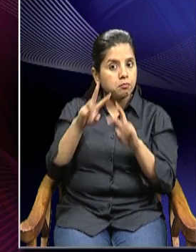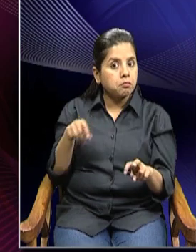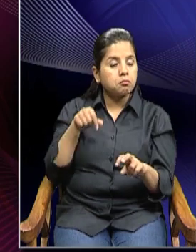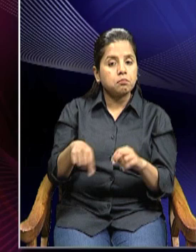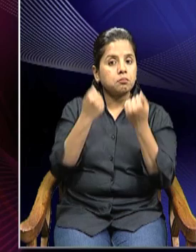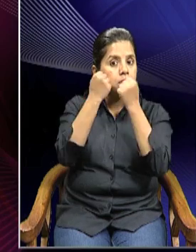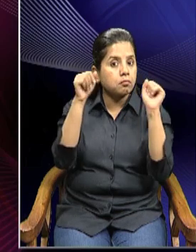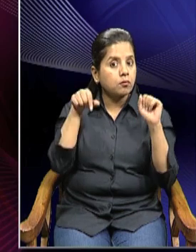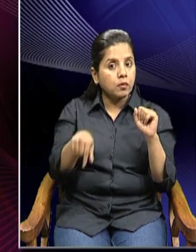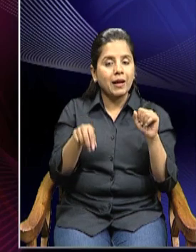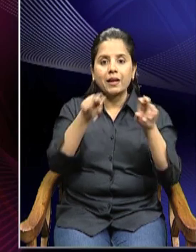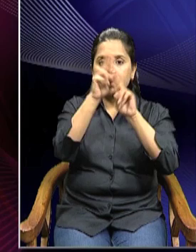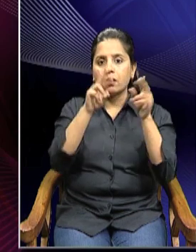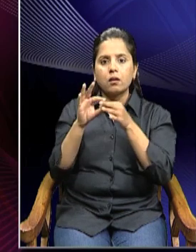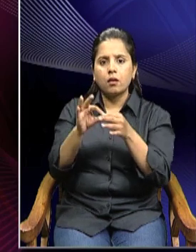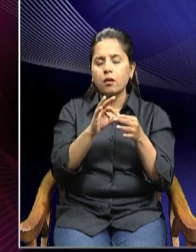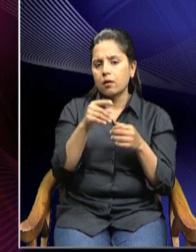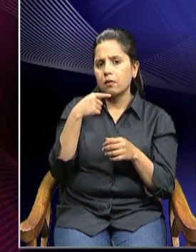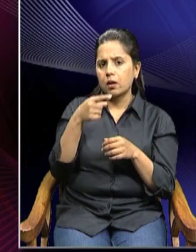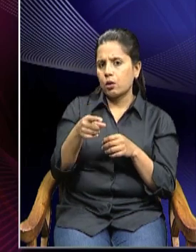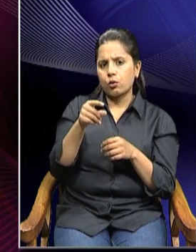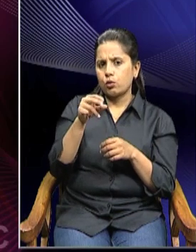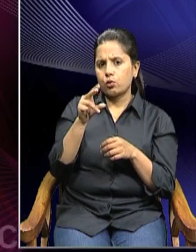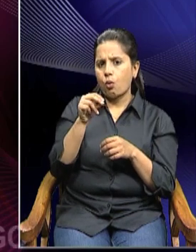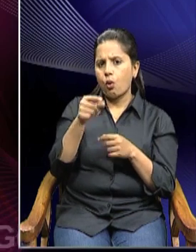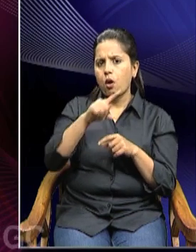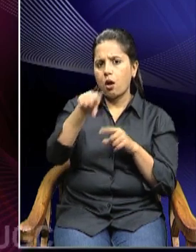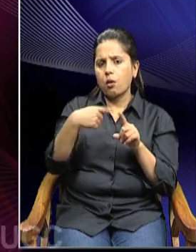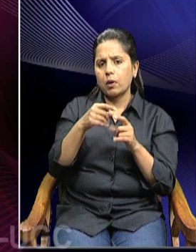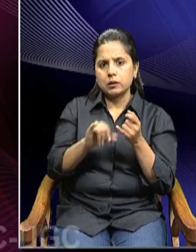that international relations is not only about